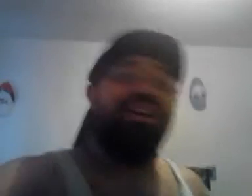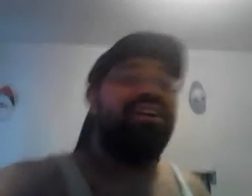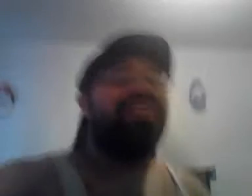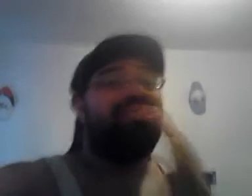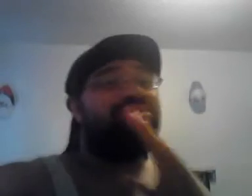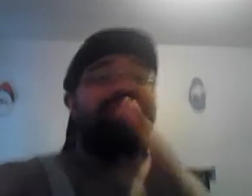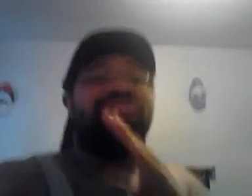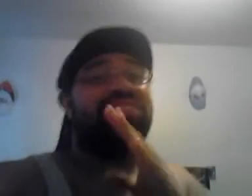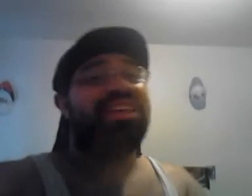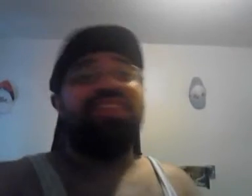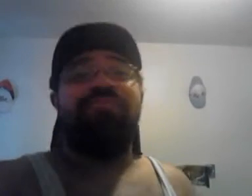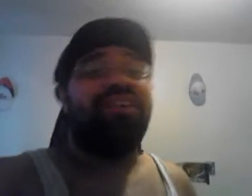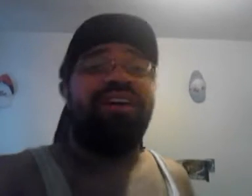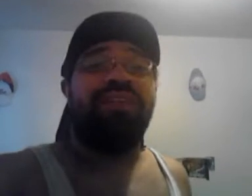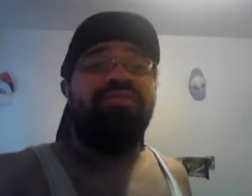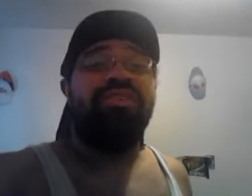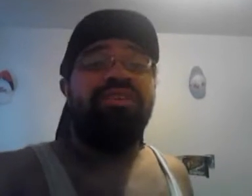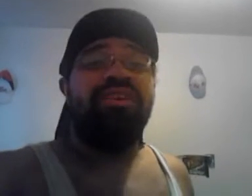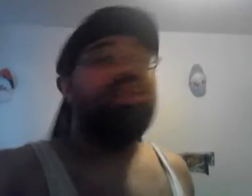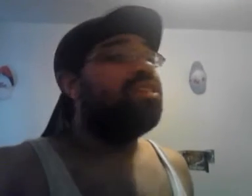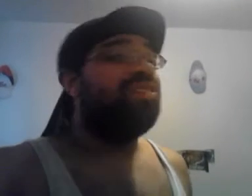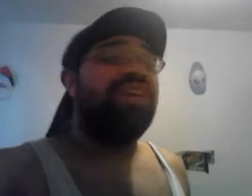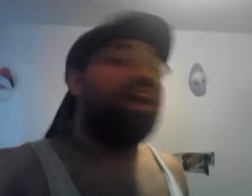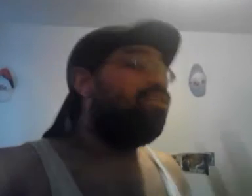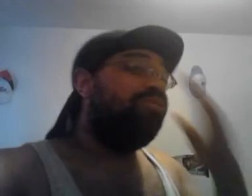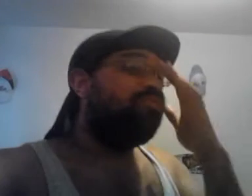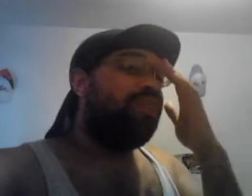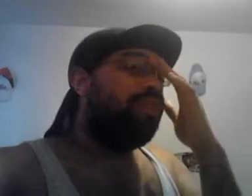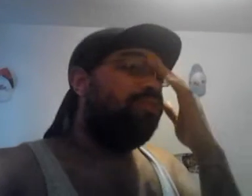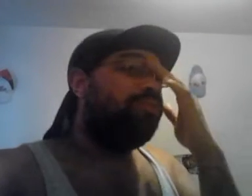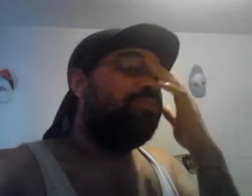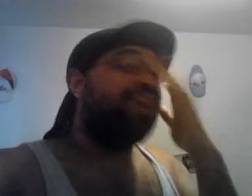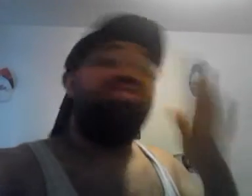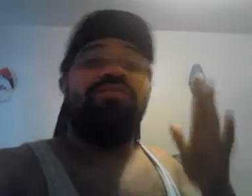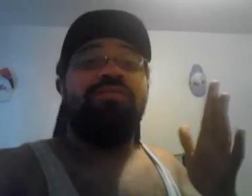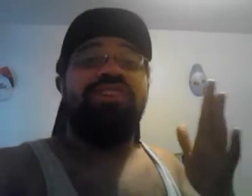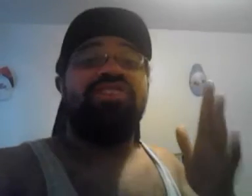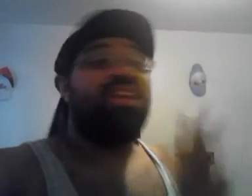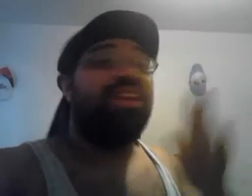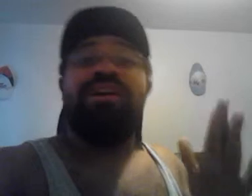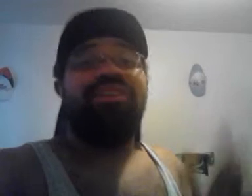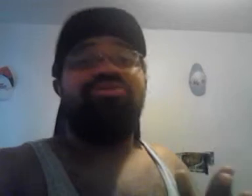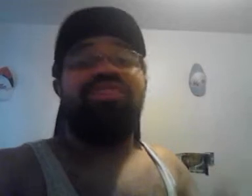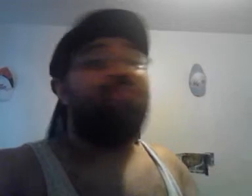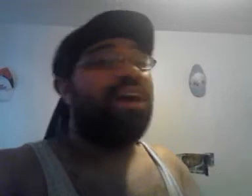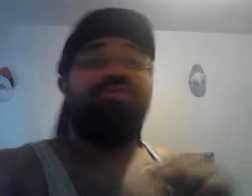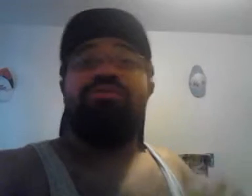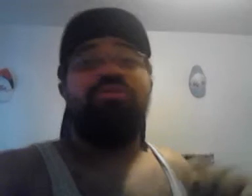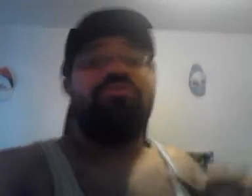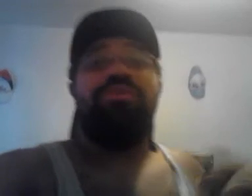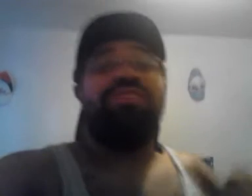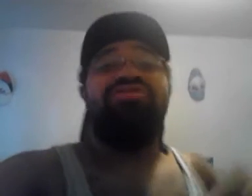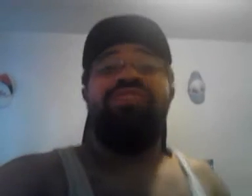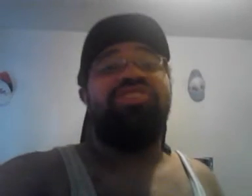lot of stranger things in my life. See, I don't know what's wrong with my generation and everybody else's generation. I don't know what's wrong with these generation